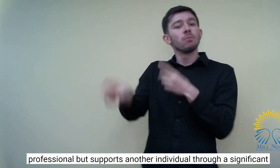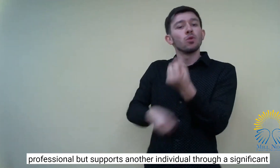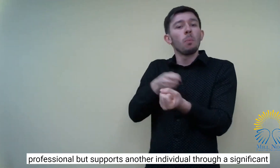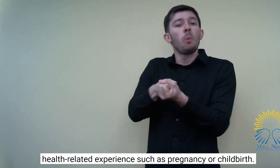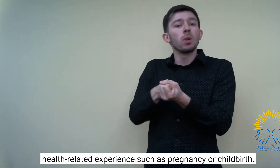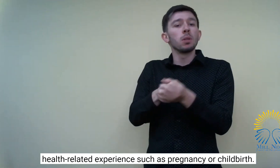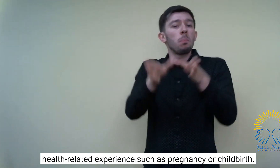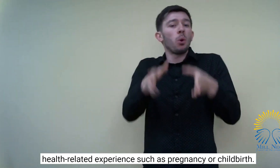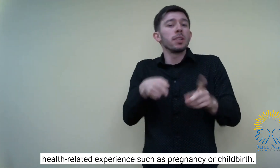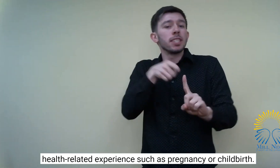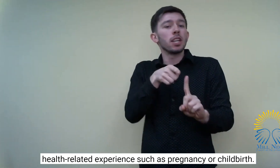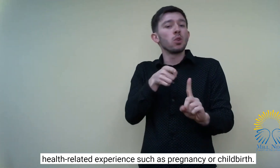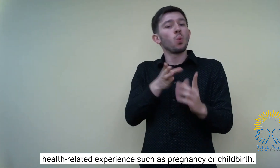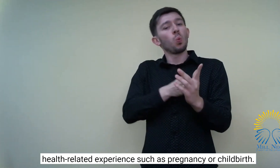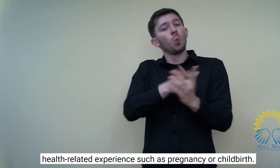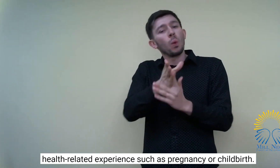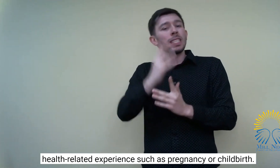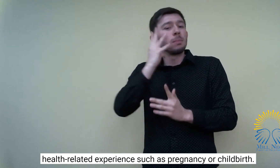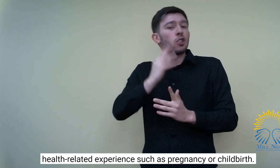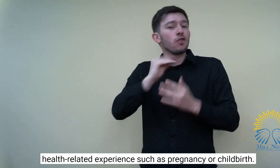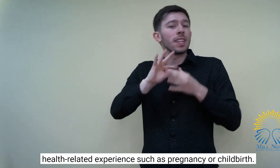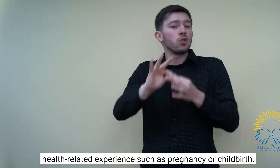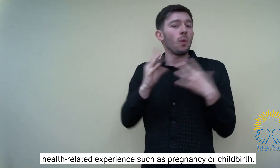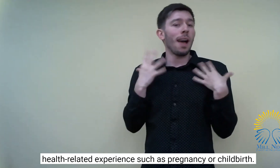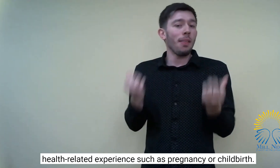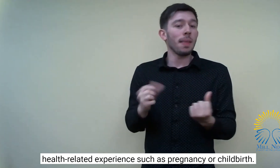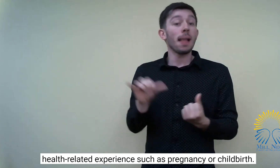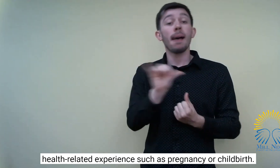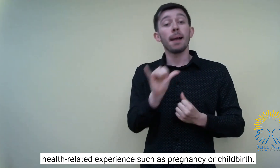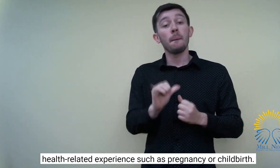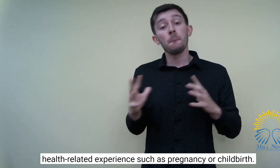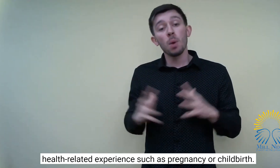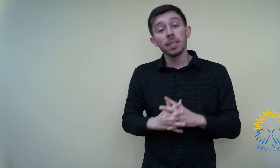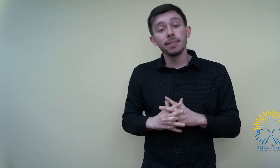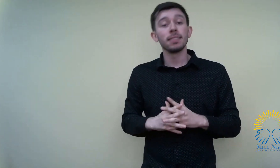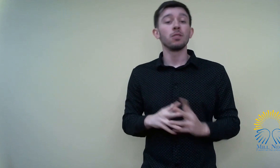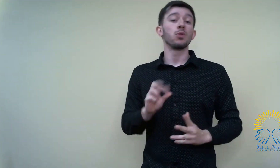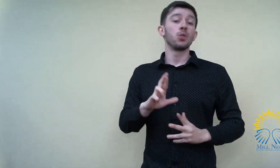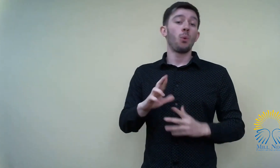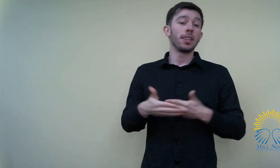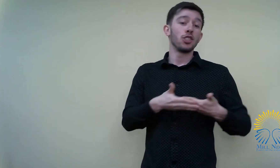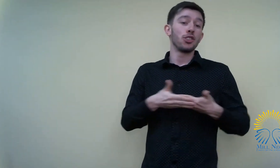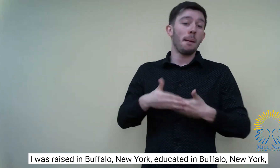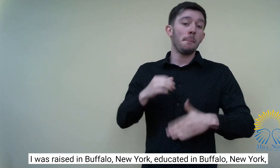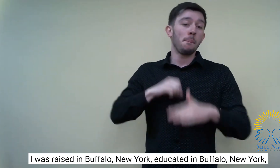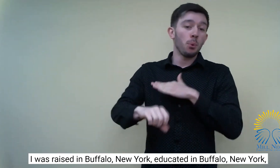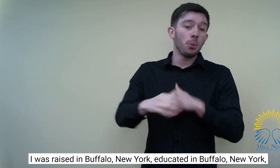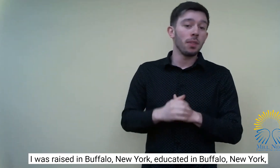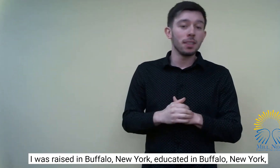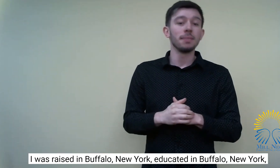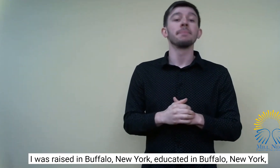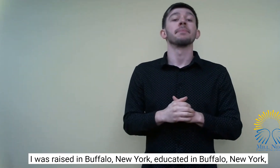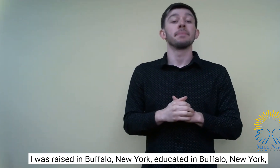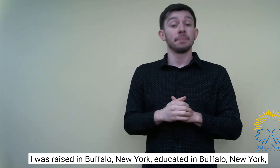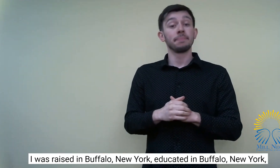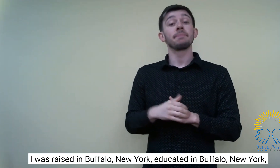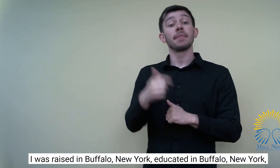significant health-related experience such as pregnancy or childbirth. I was raised in Buffalo,